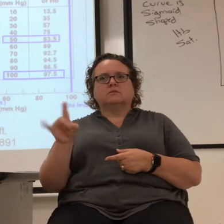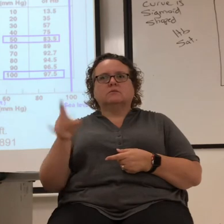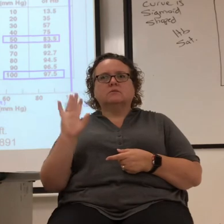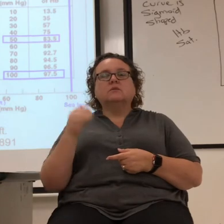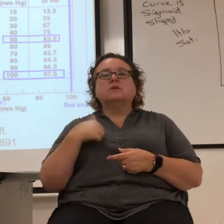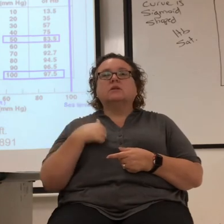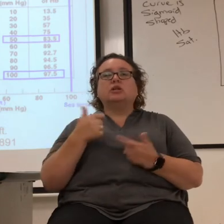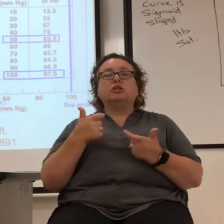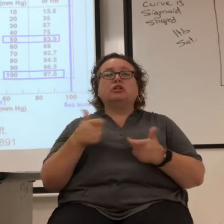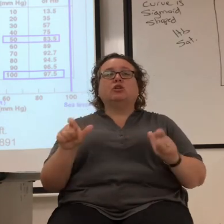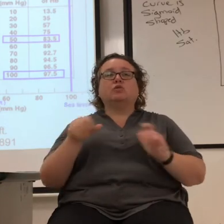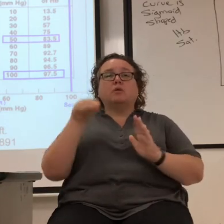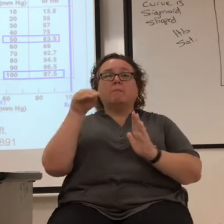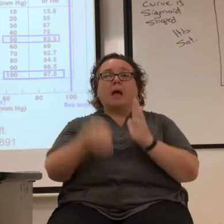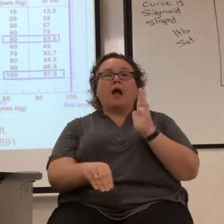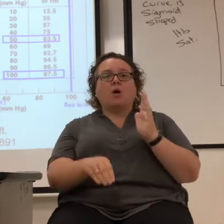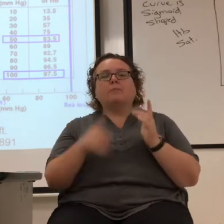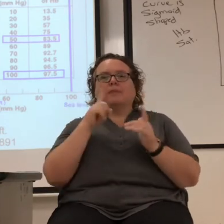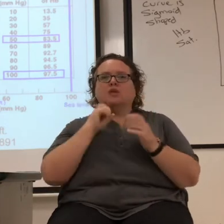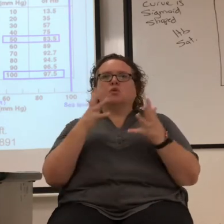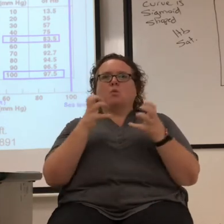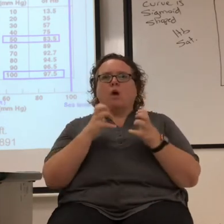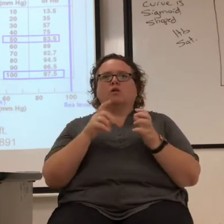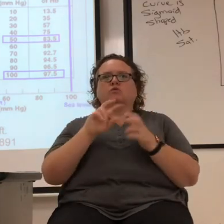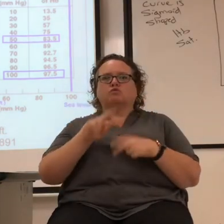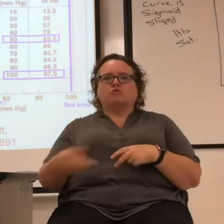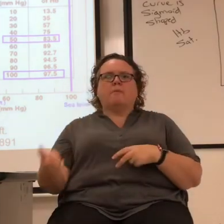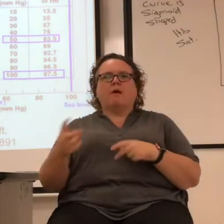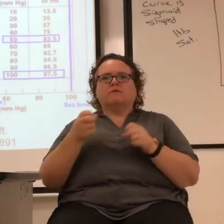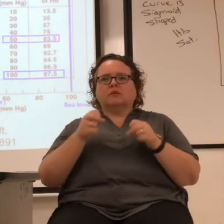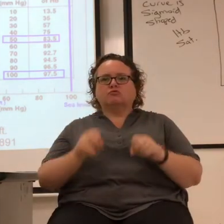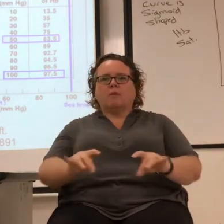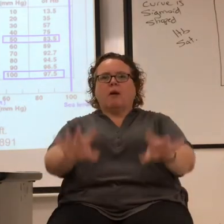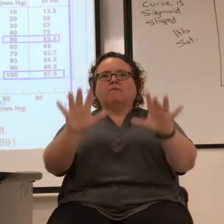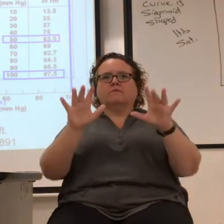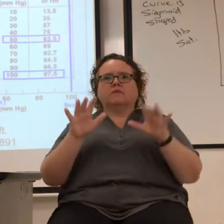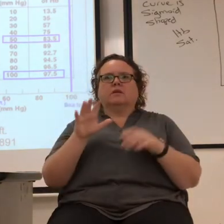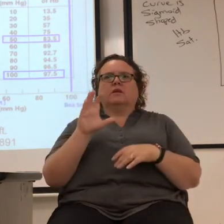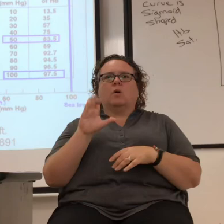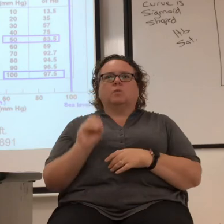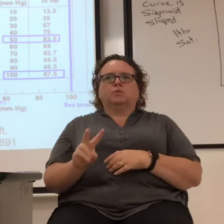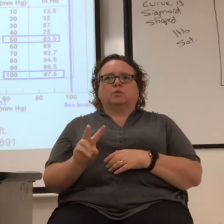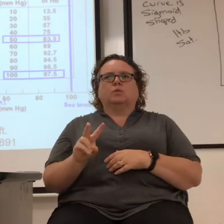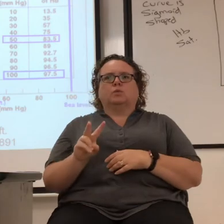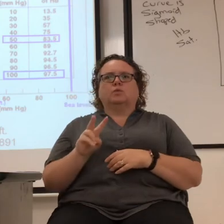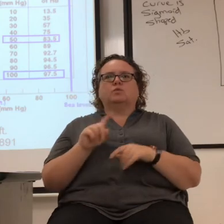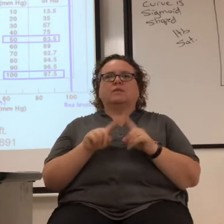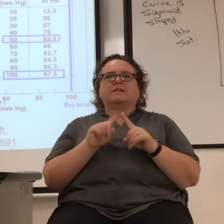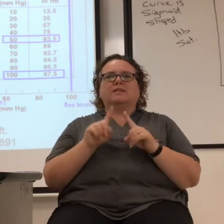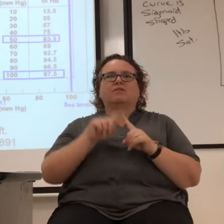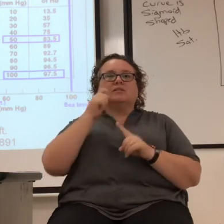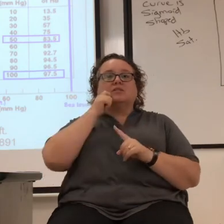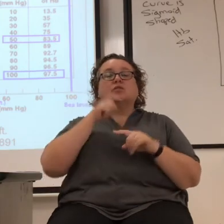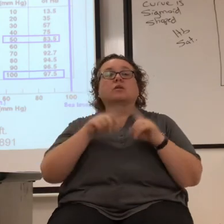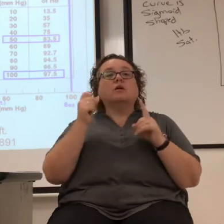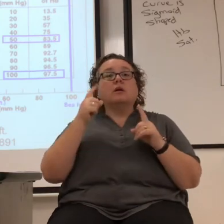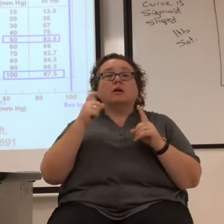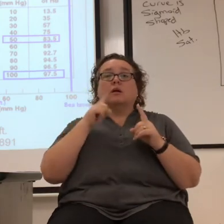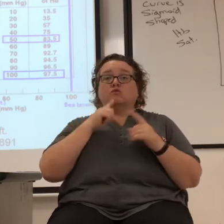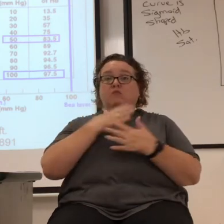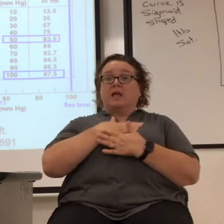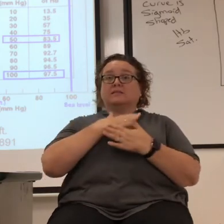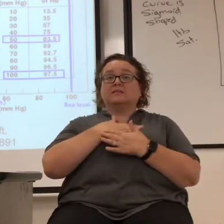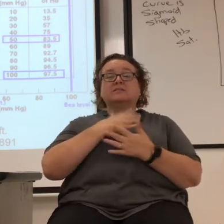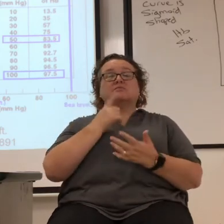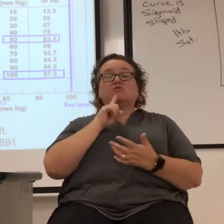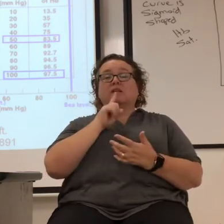Basically huge drop off because you want to drop off the O2 to hypoxic tissues. But in the condition of rest, you're not dropping off